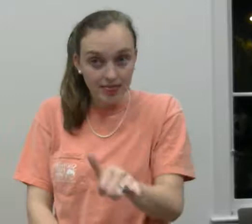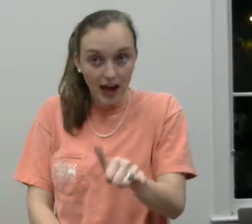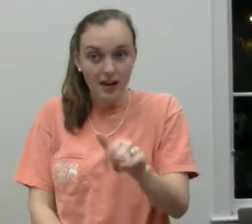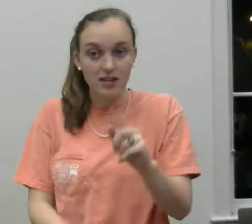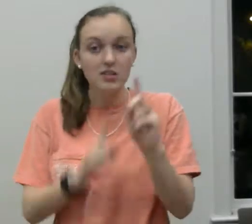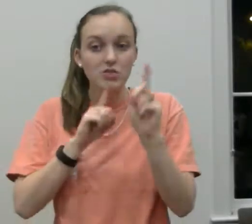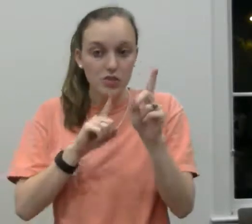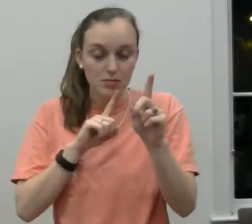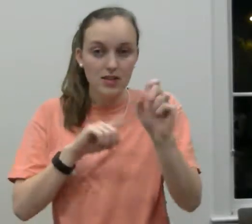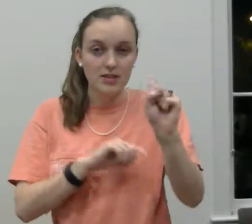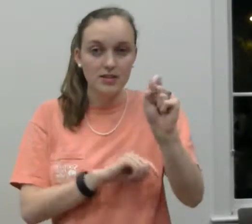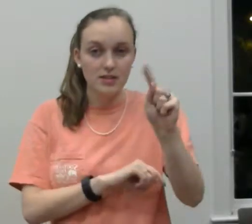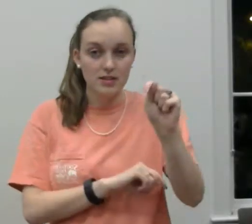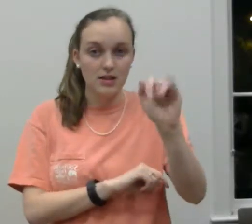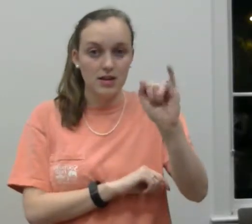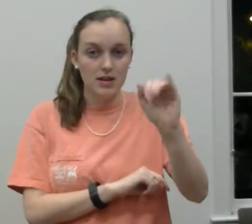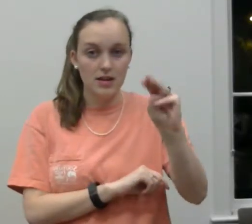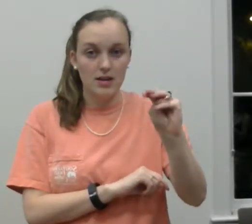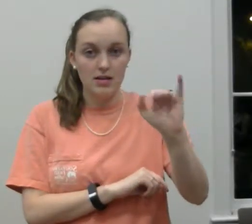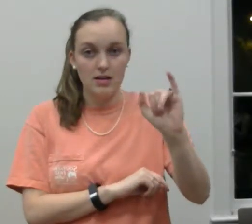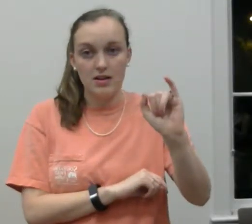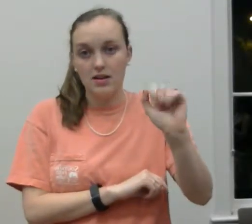and that response to stimulus is a characteristic.